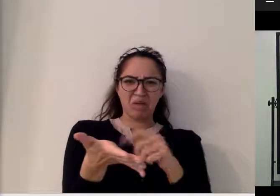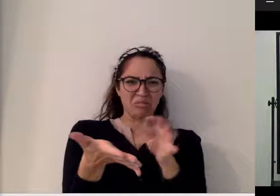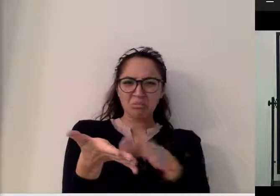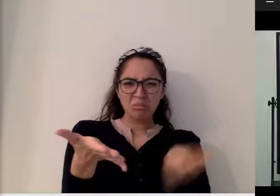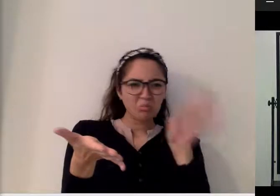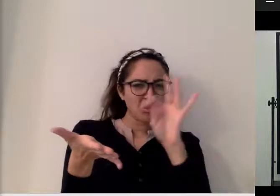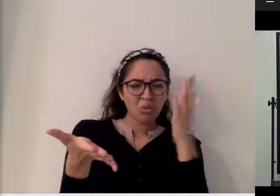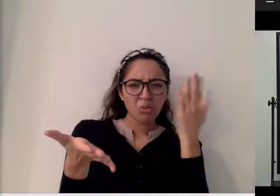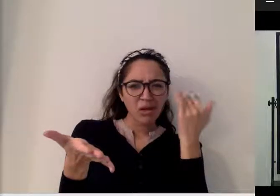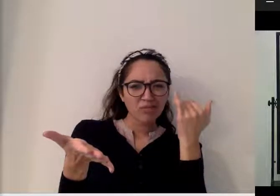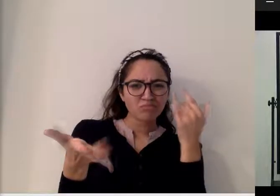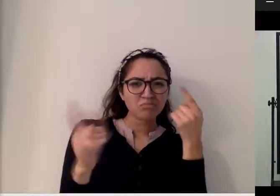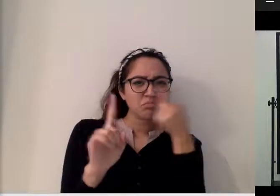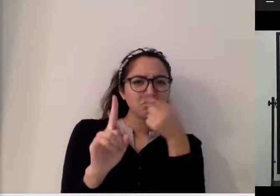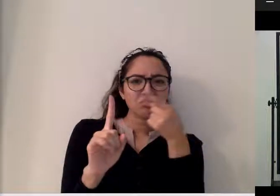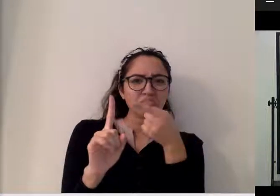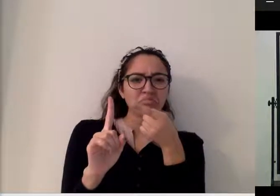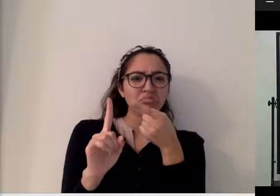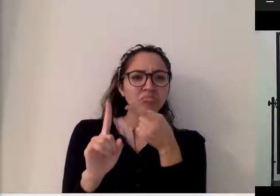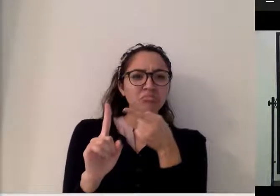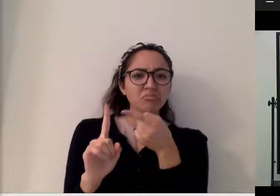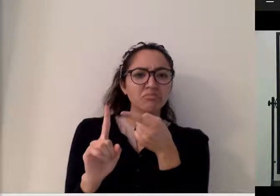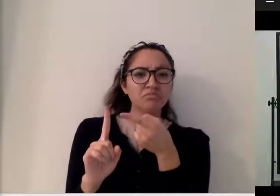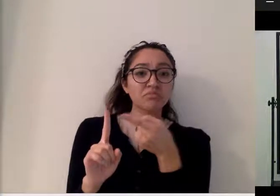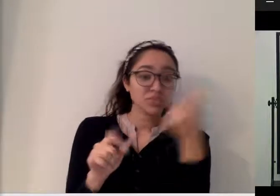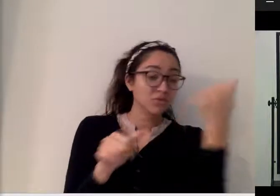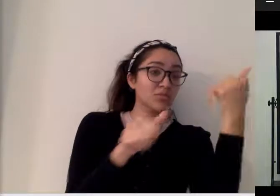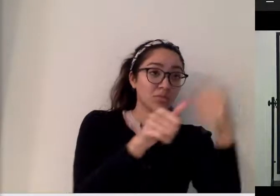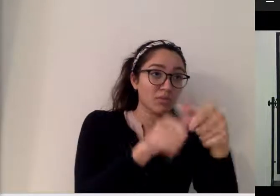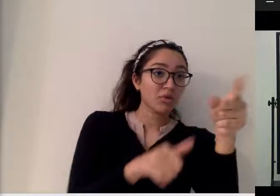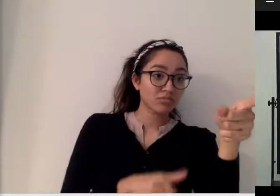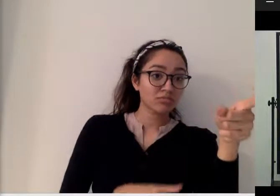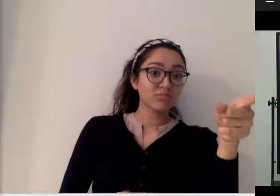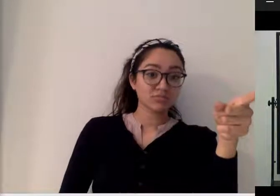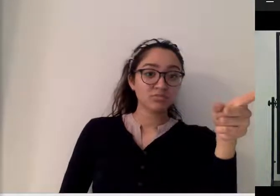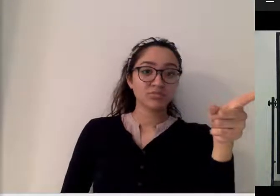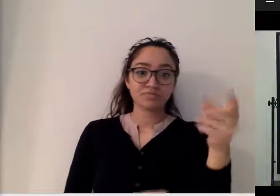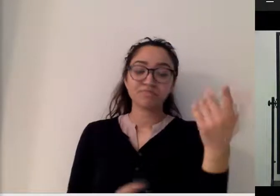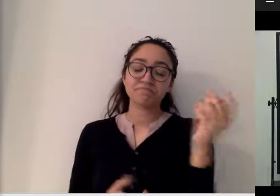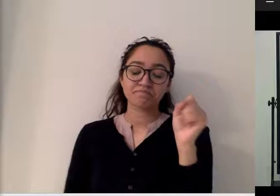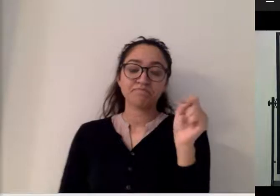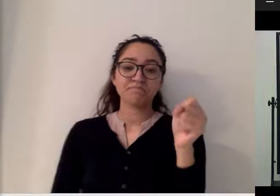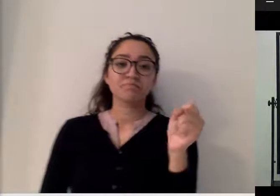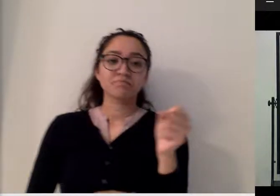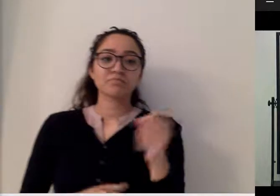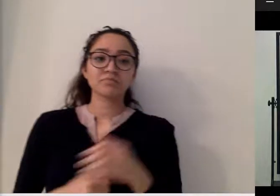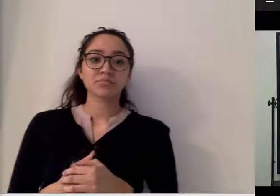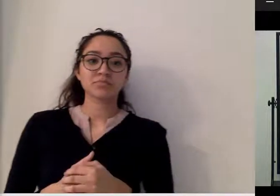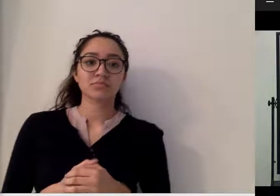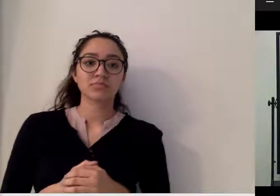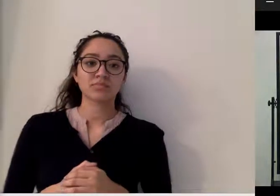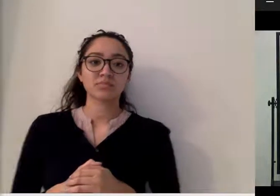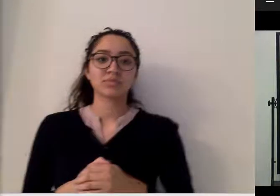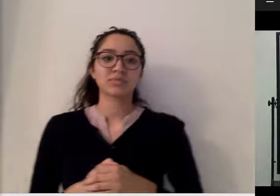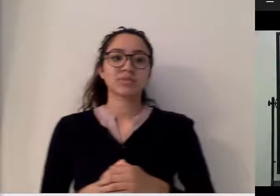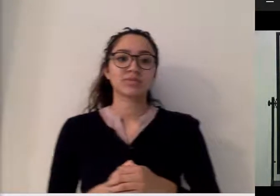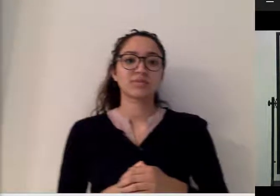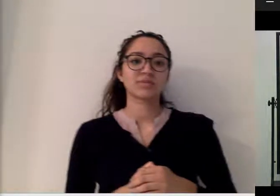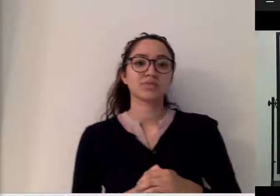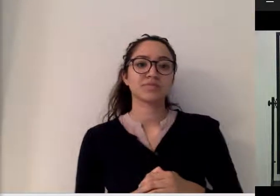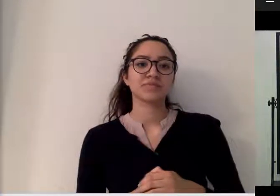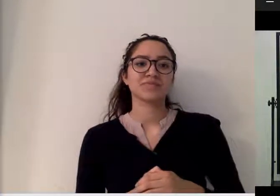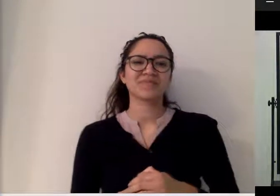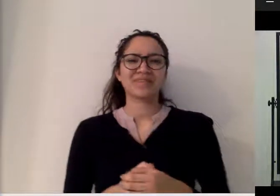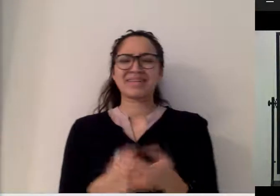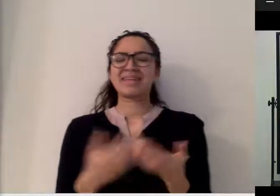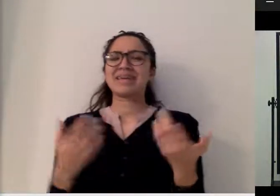doing that? To remember? Yeah, one of the things that is the simplest way I can